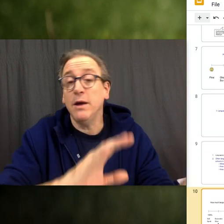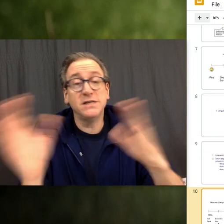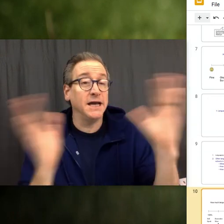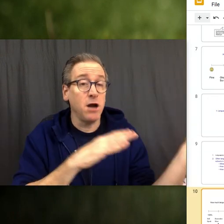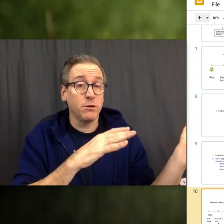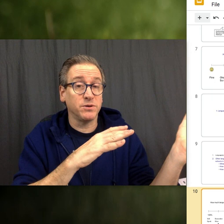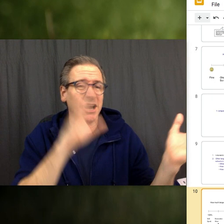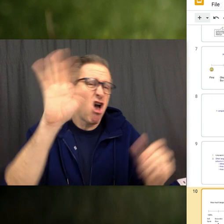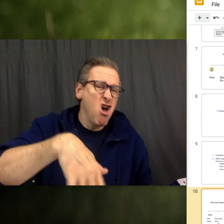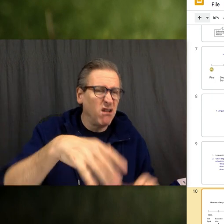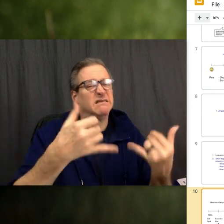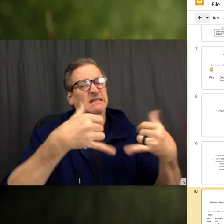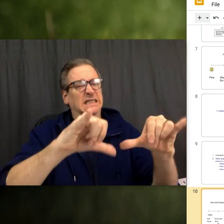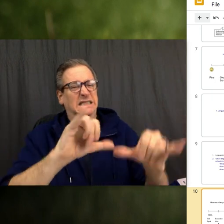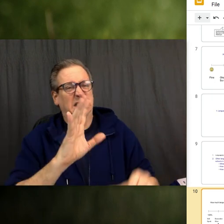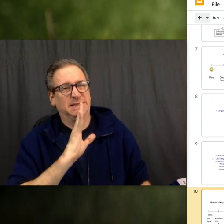And once again, 100%.